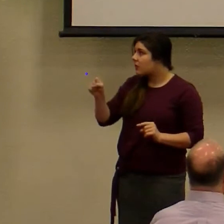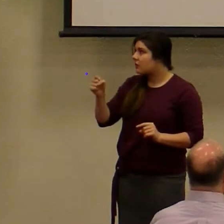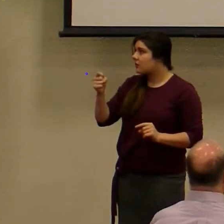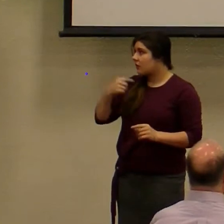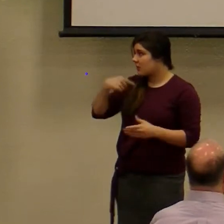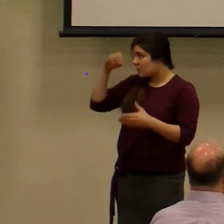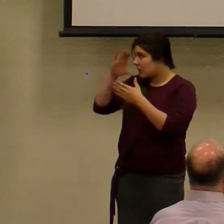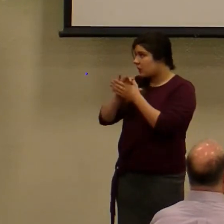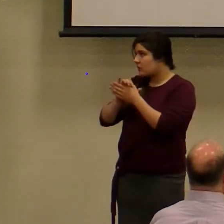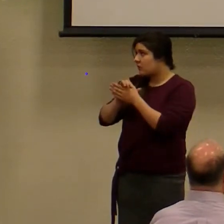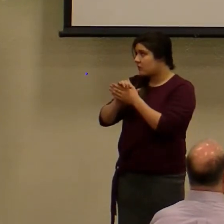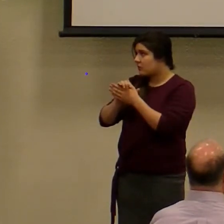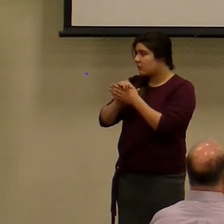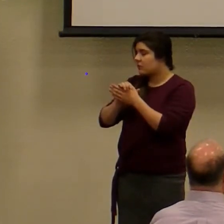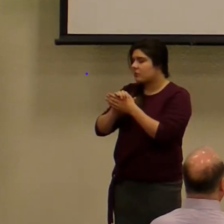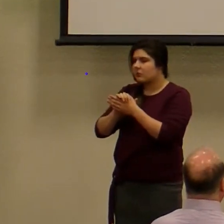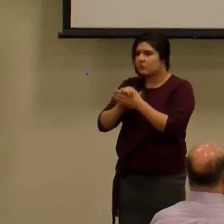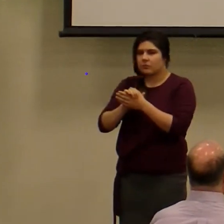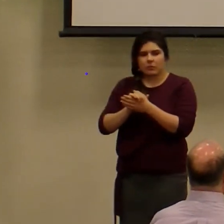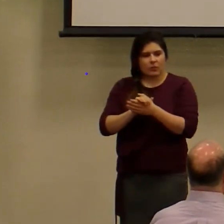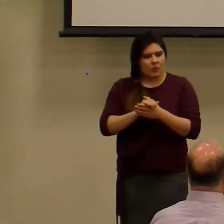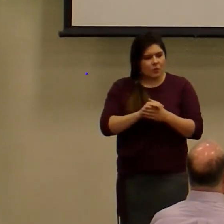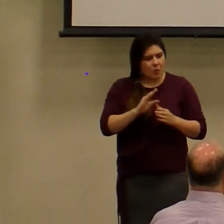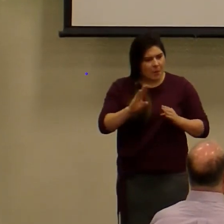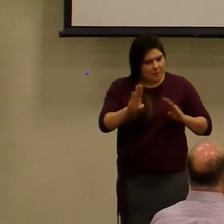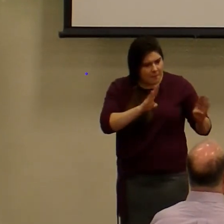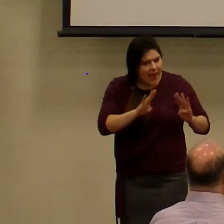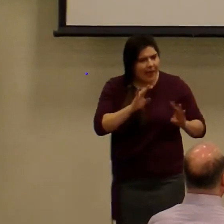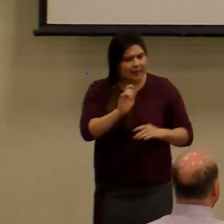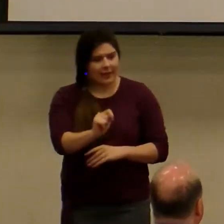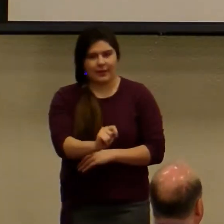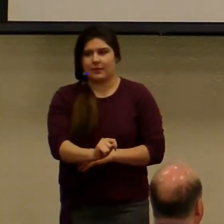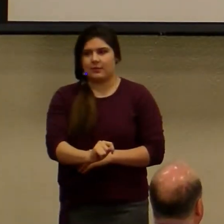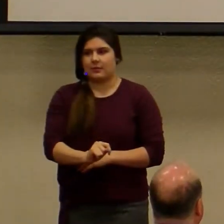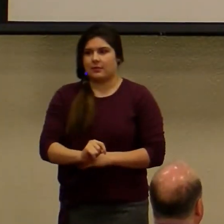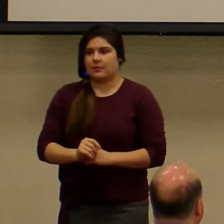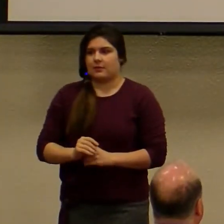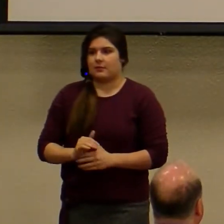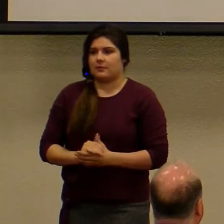do. She said, "Well, act like it."